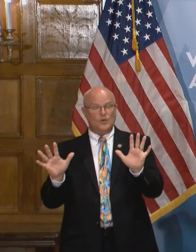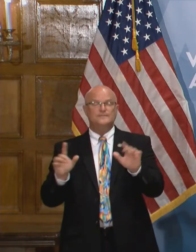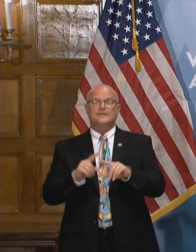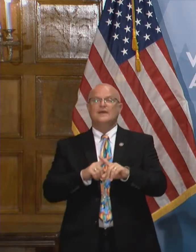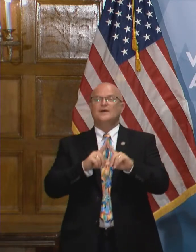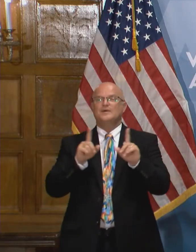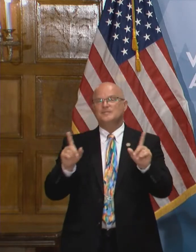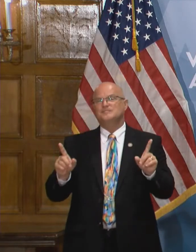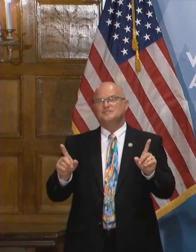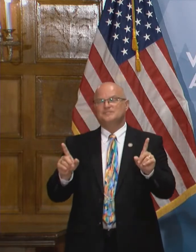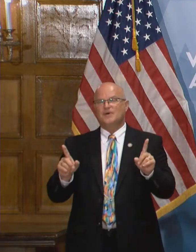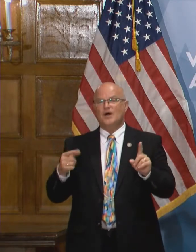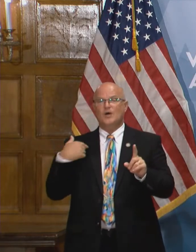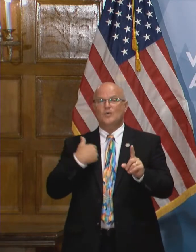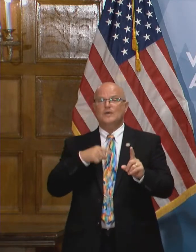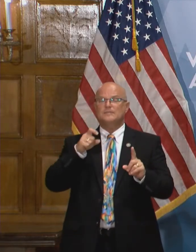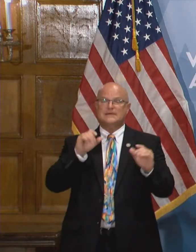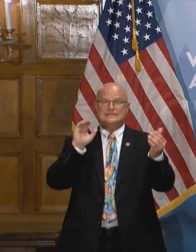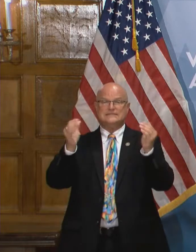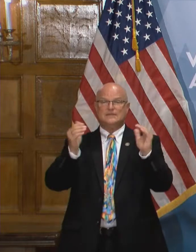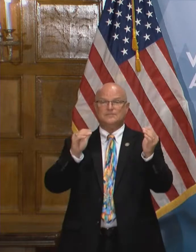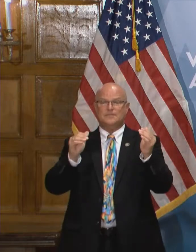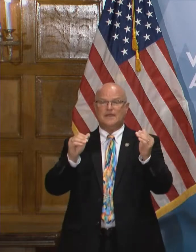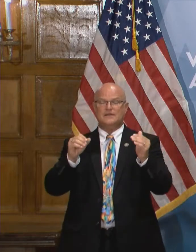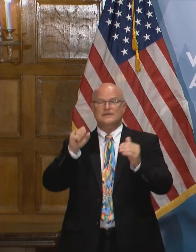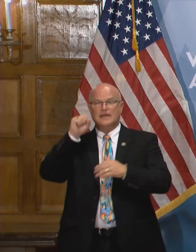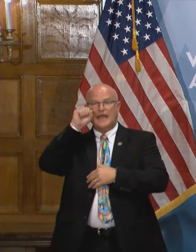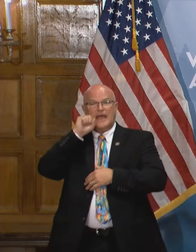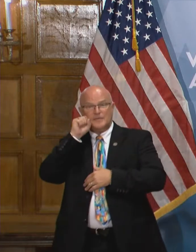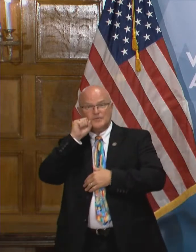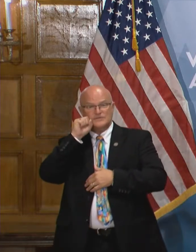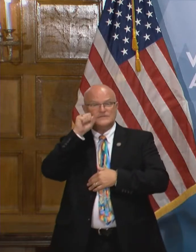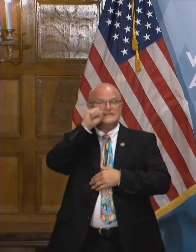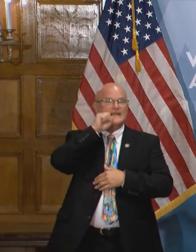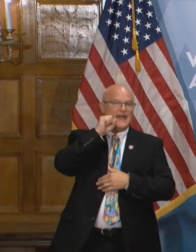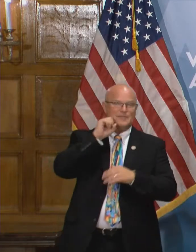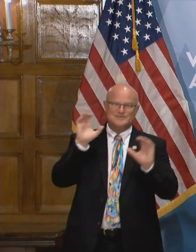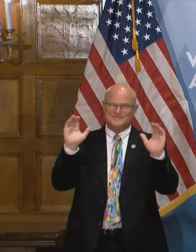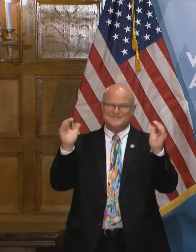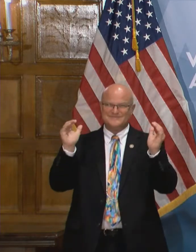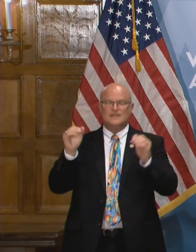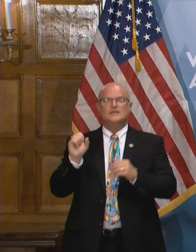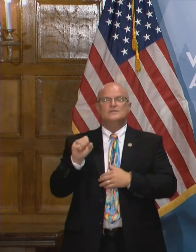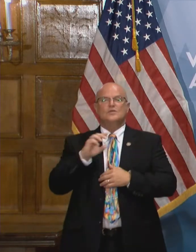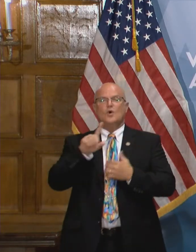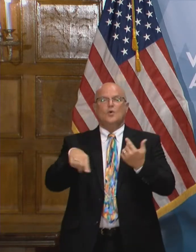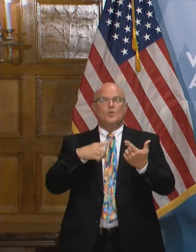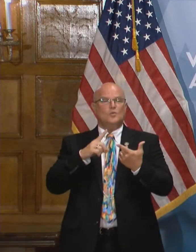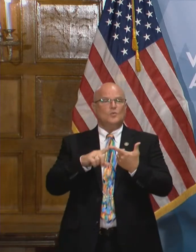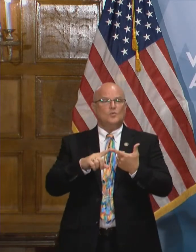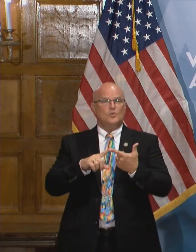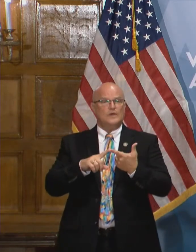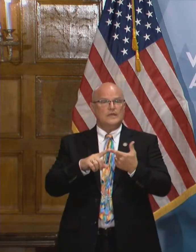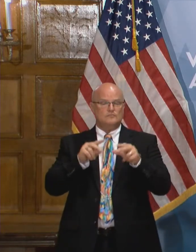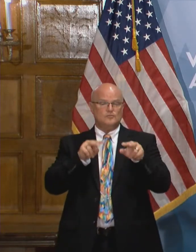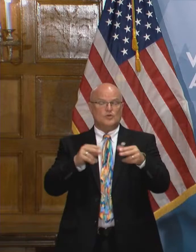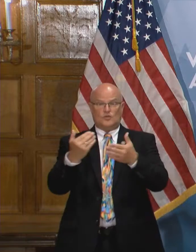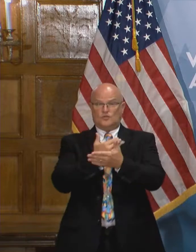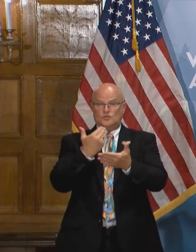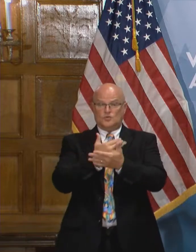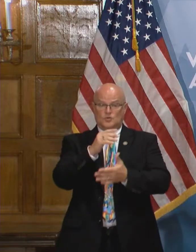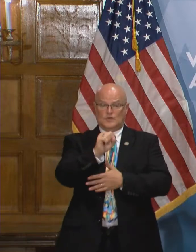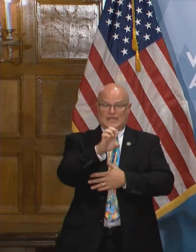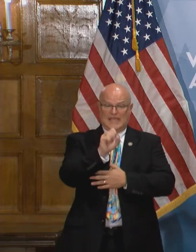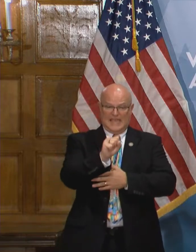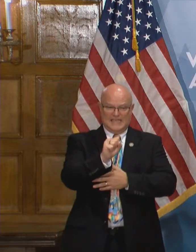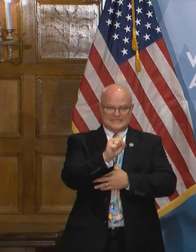But we have to compare apples to apples, and so whenever we look at the new cases